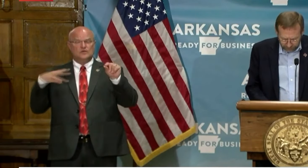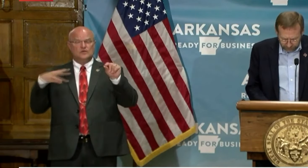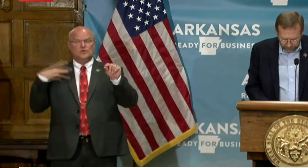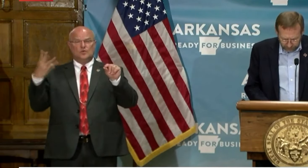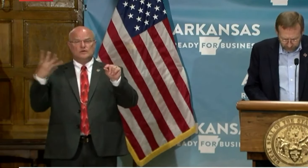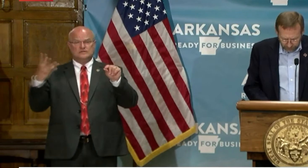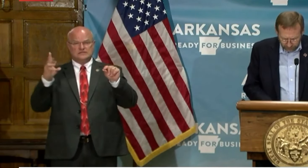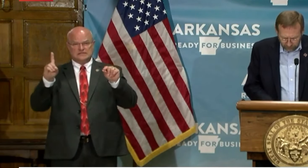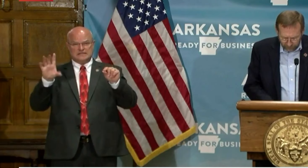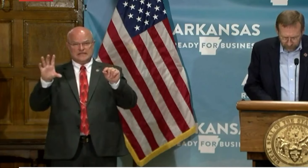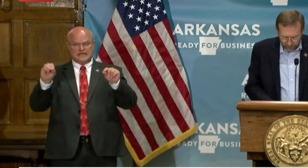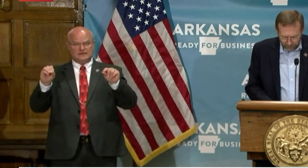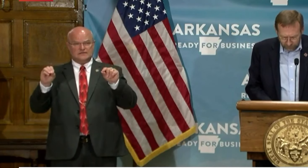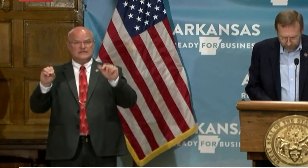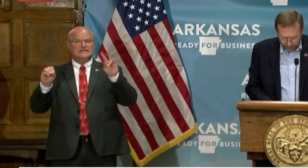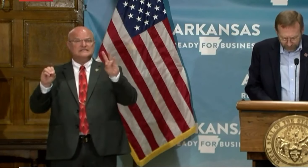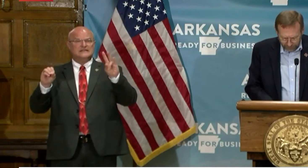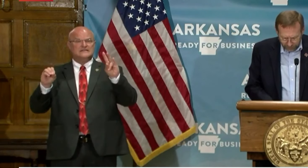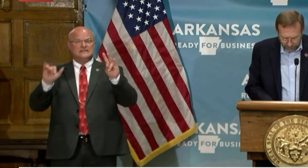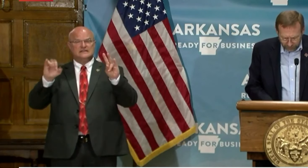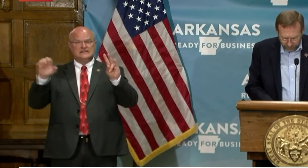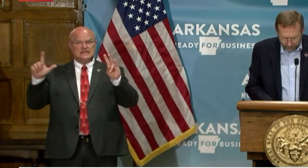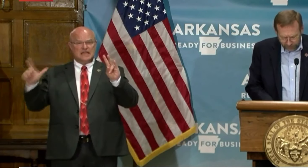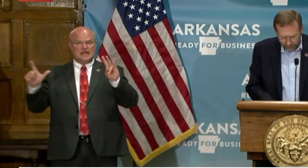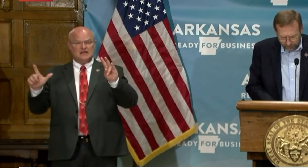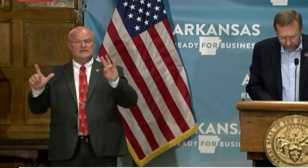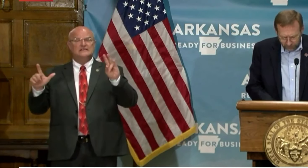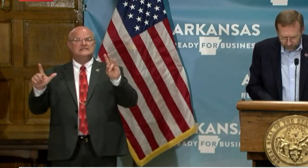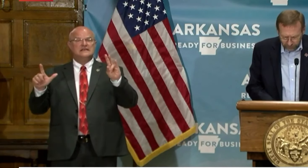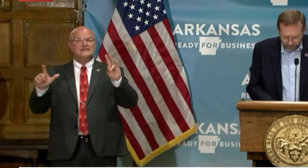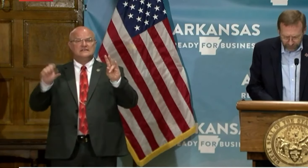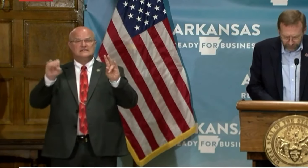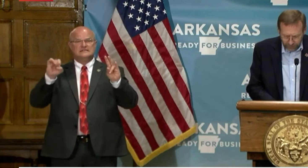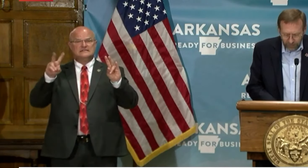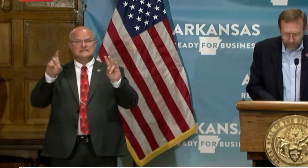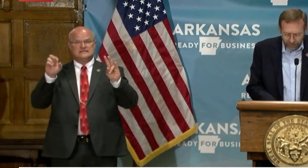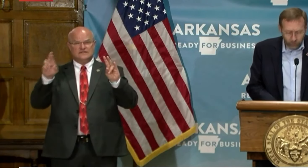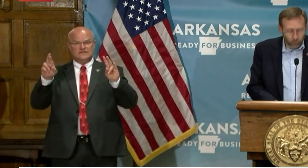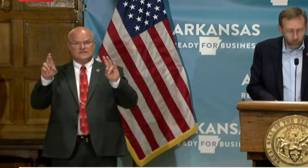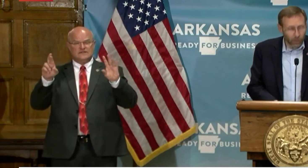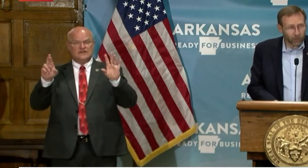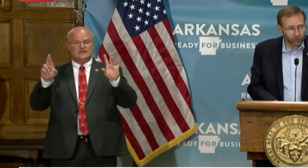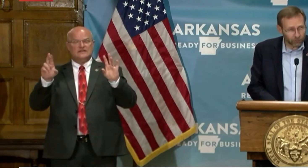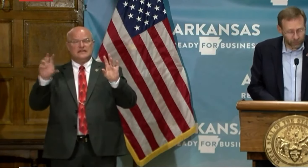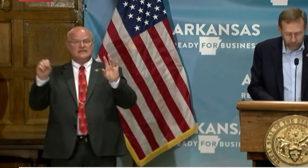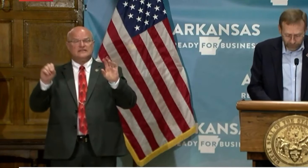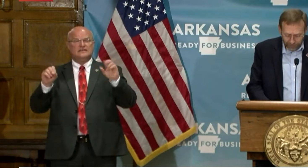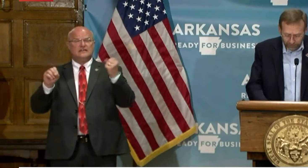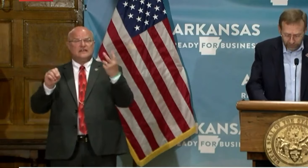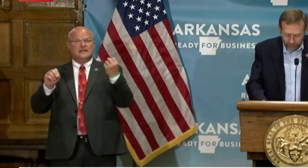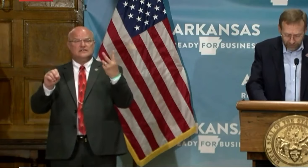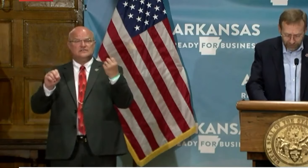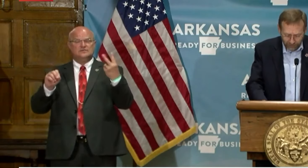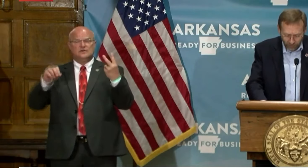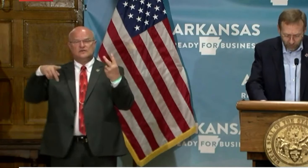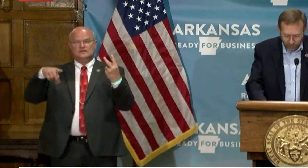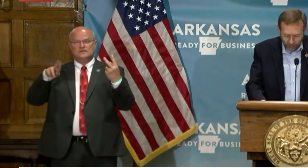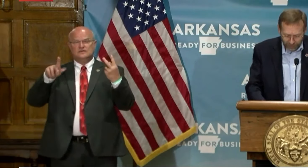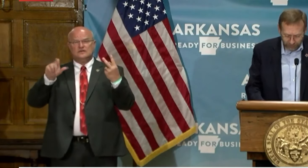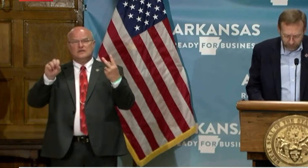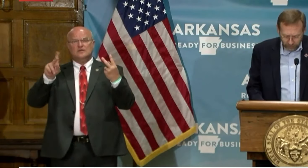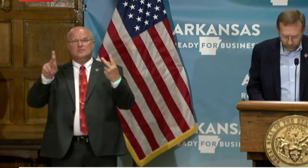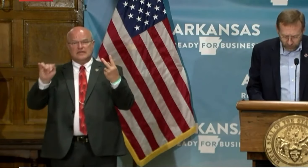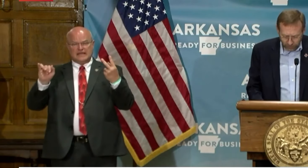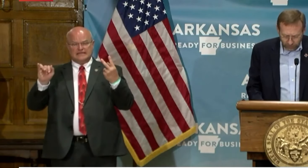from Washington, 17 from Yell County, 17 from Sevier County, and 12 from Pulaski County. All